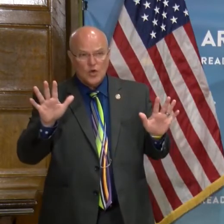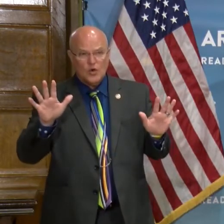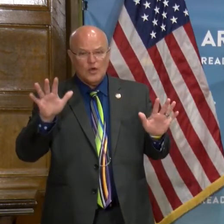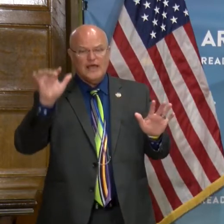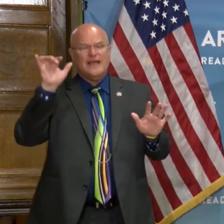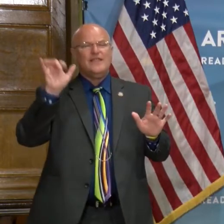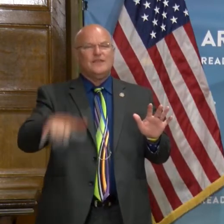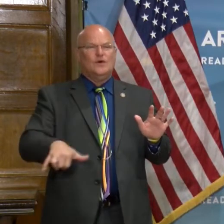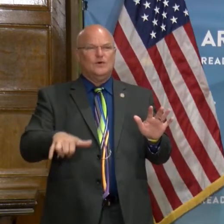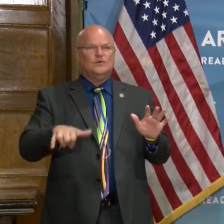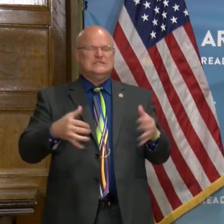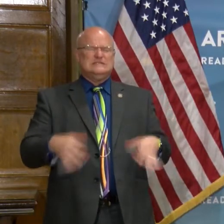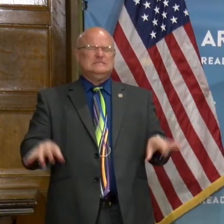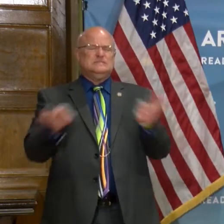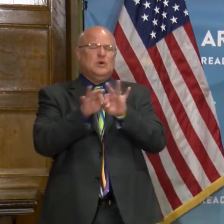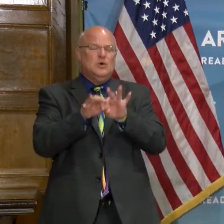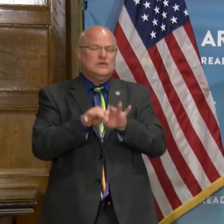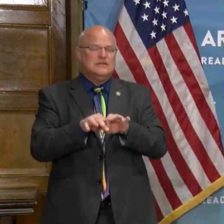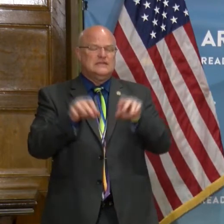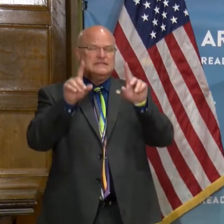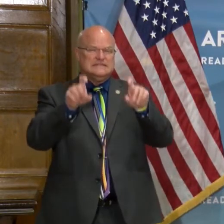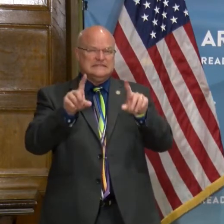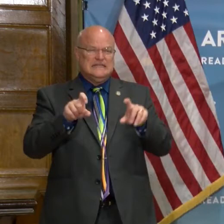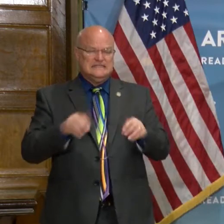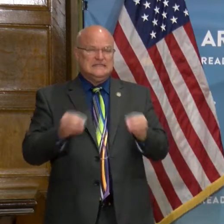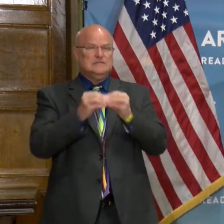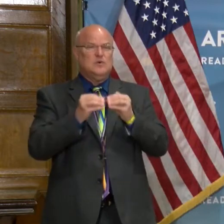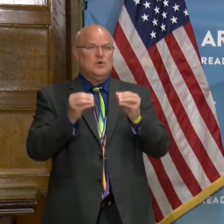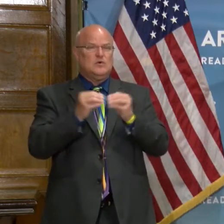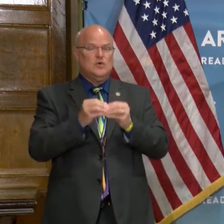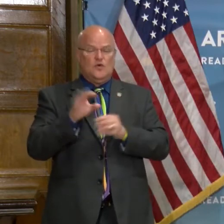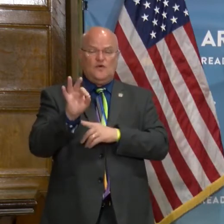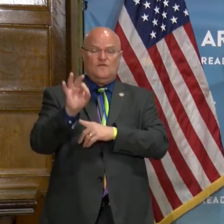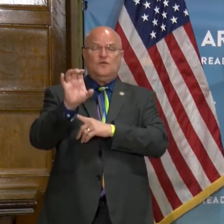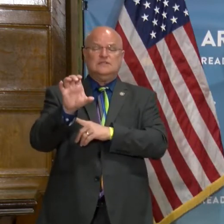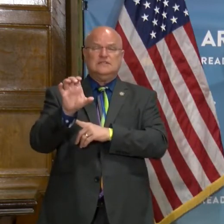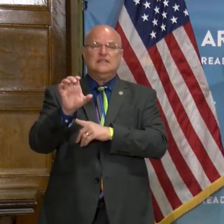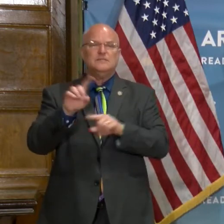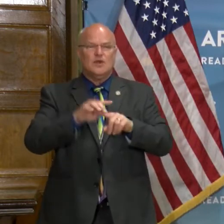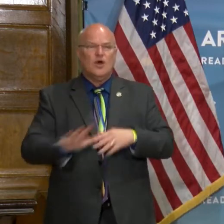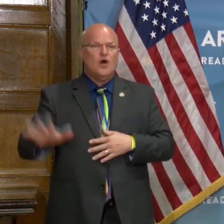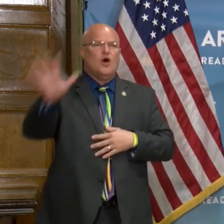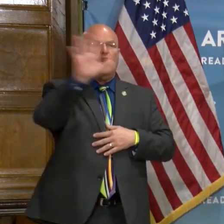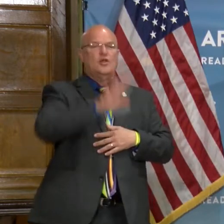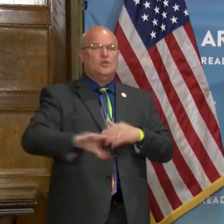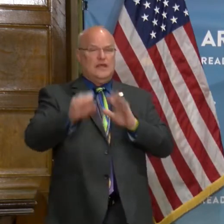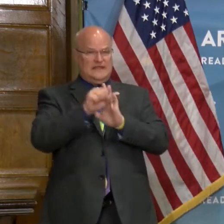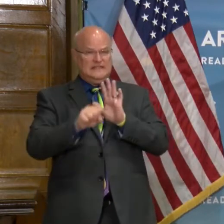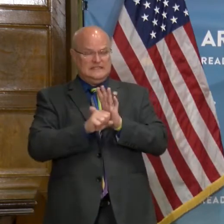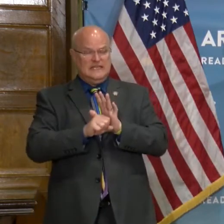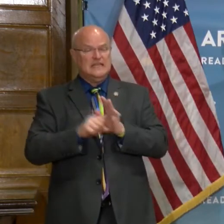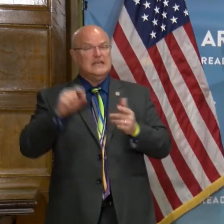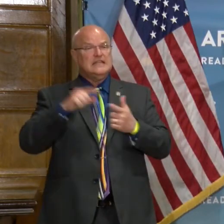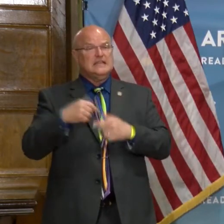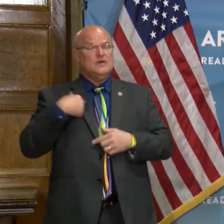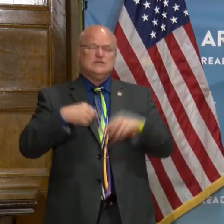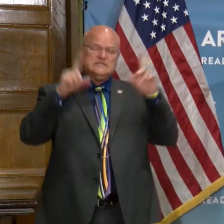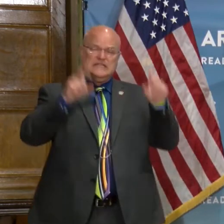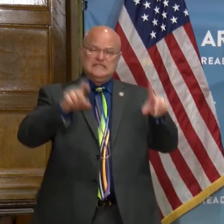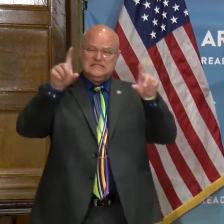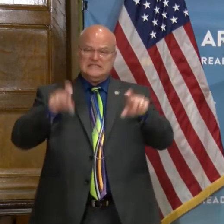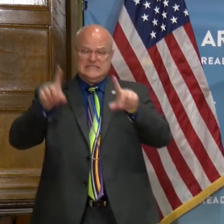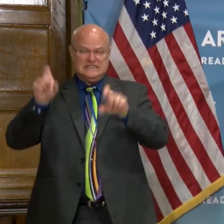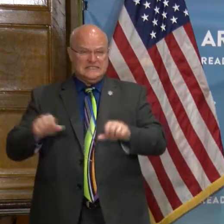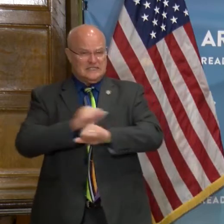And that's why it's so important that we increase testing, not just in Forest City, but throughout the state. Until we're testing all people who